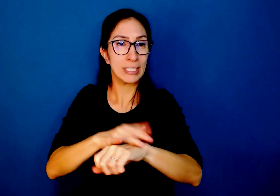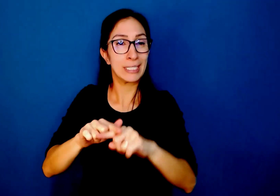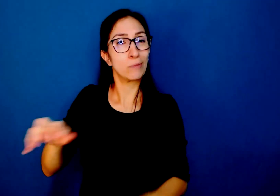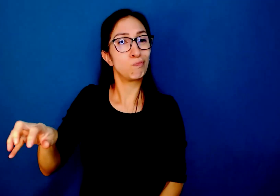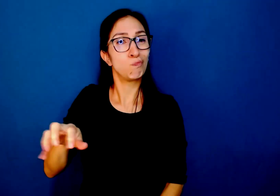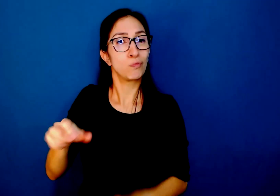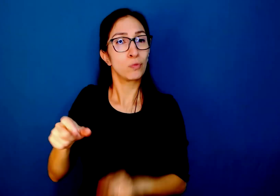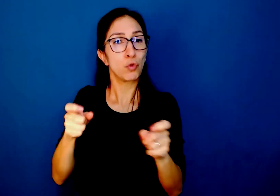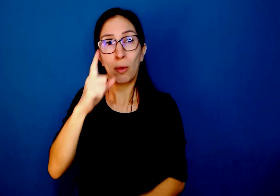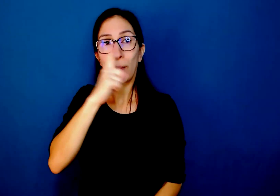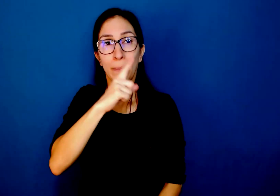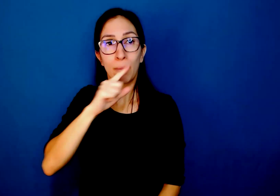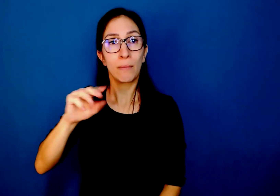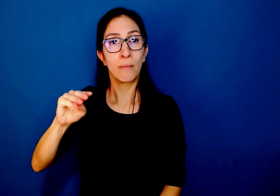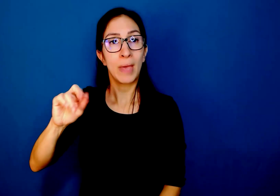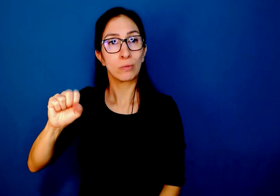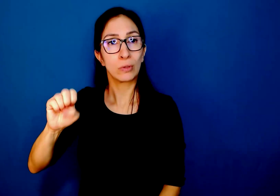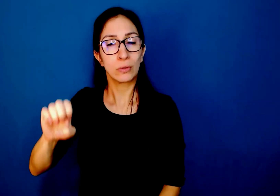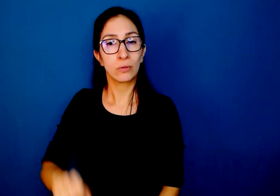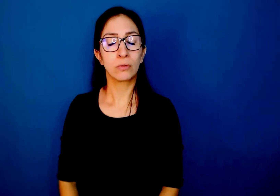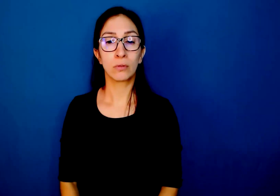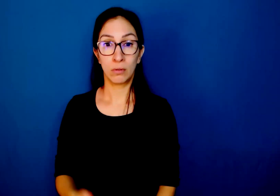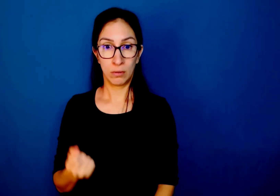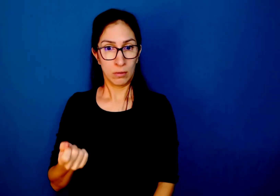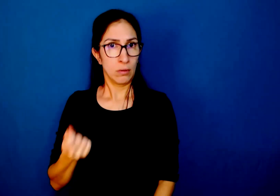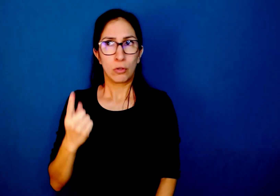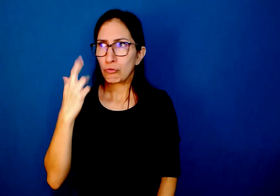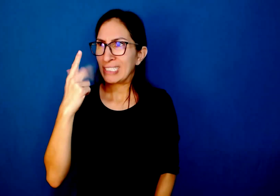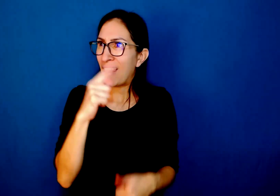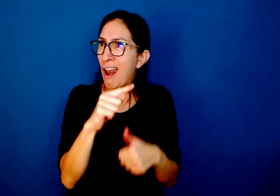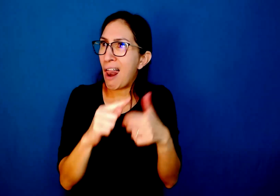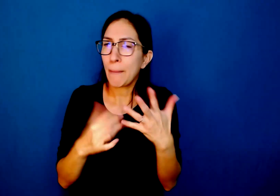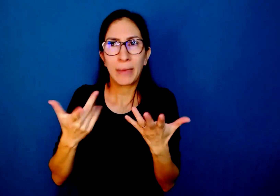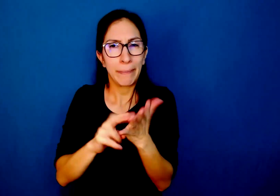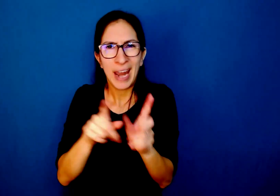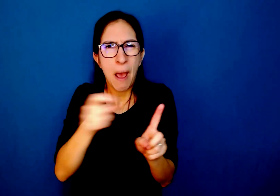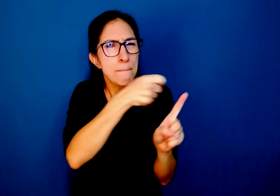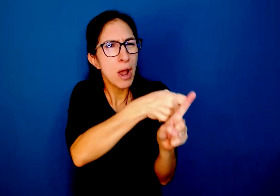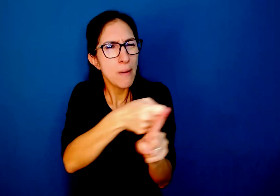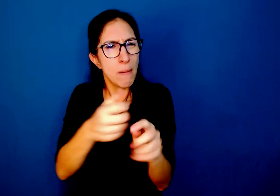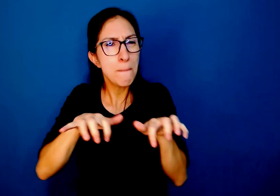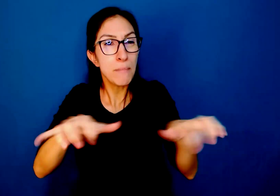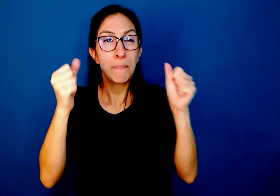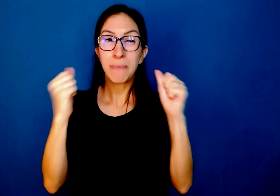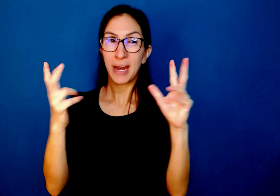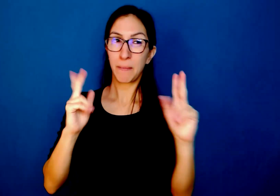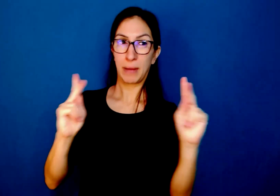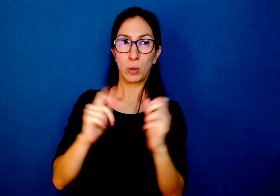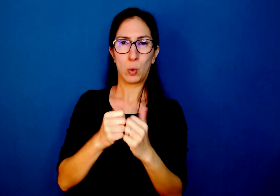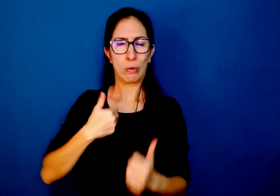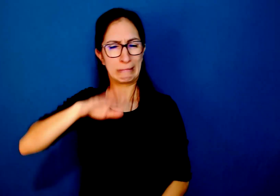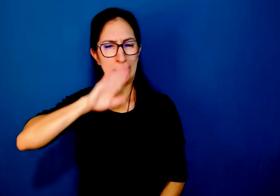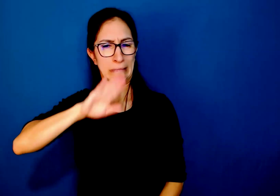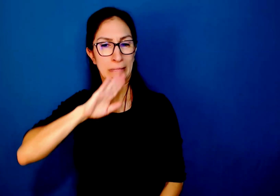that ignore these realities are actively frustrating or excluding users. So, as someone who is multiply disabled, I